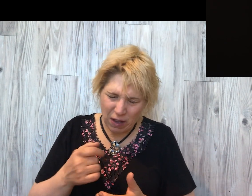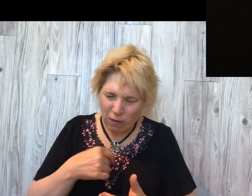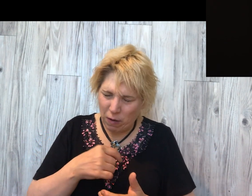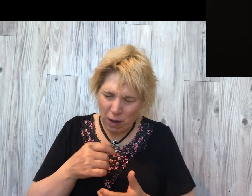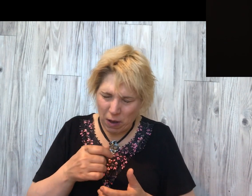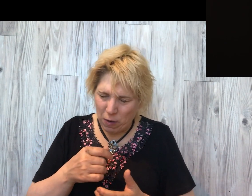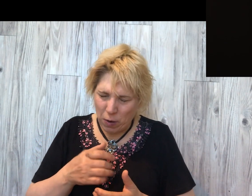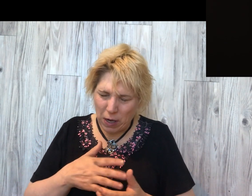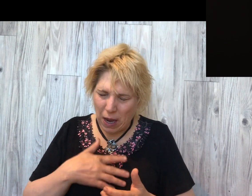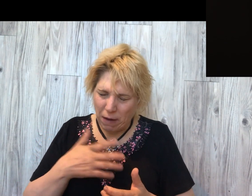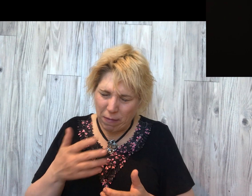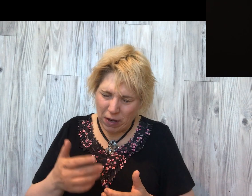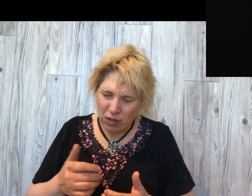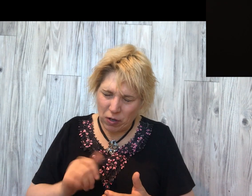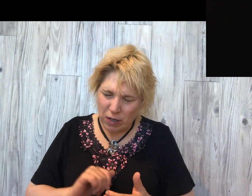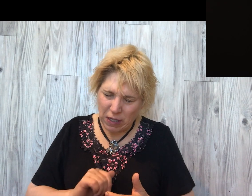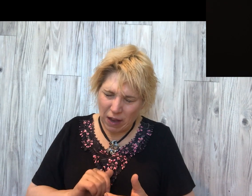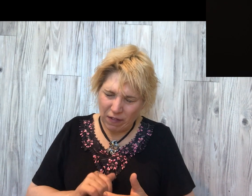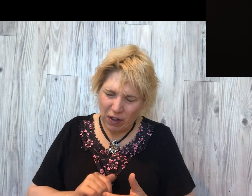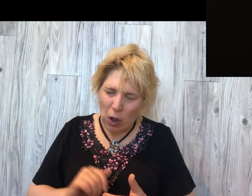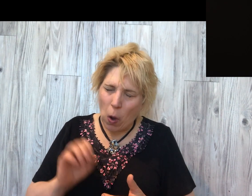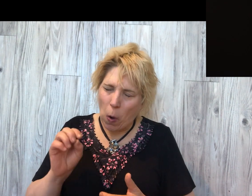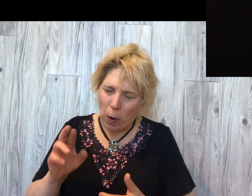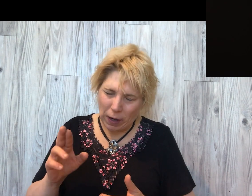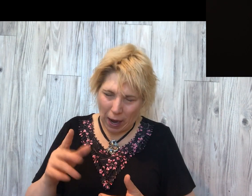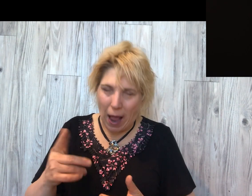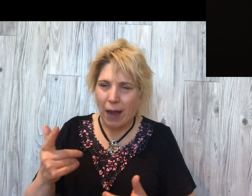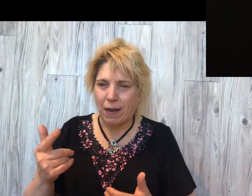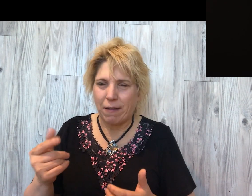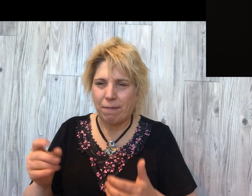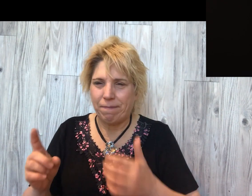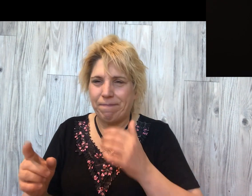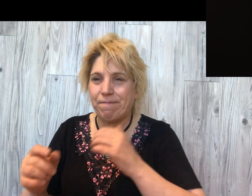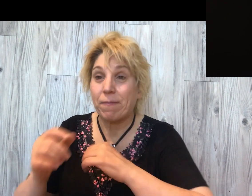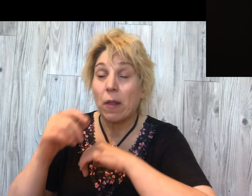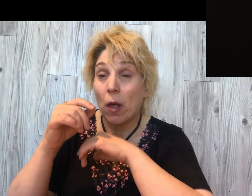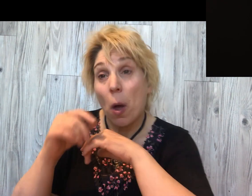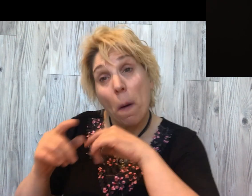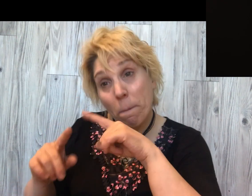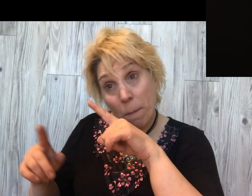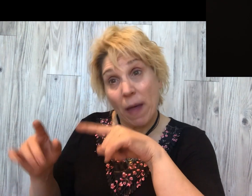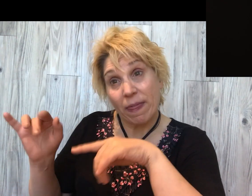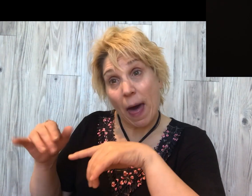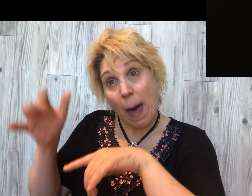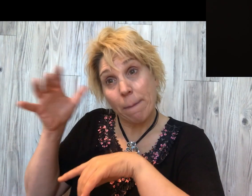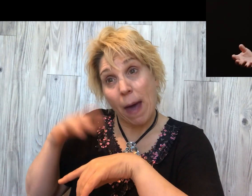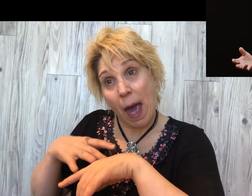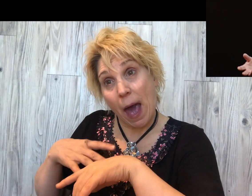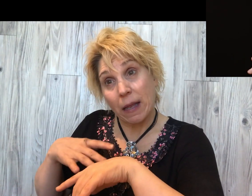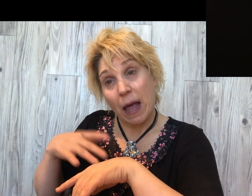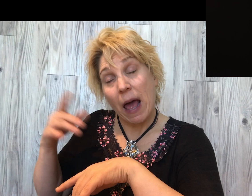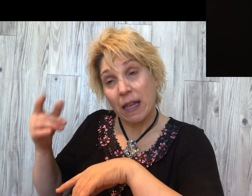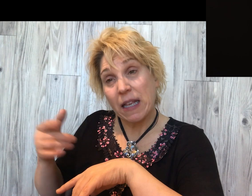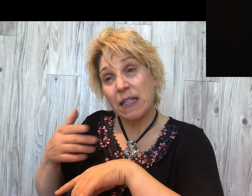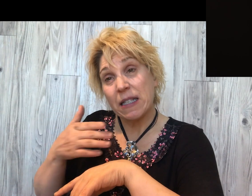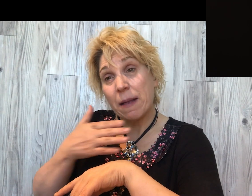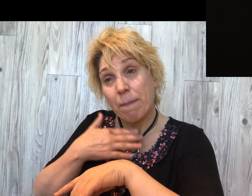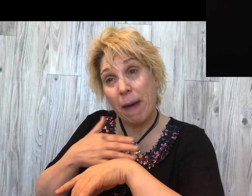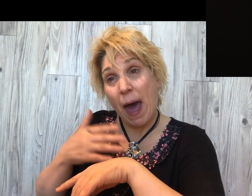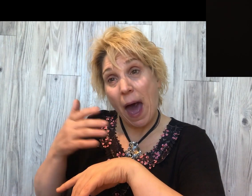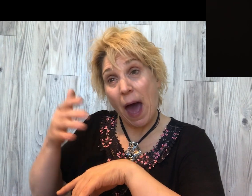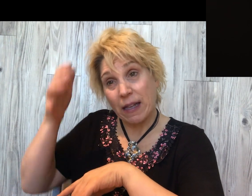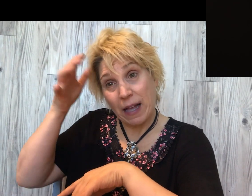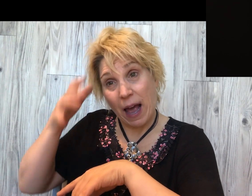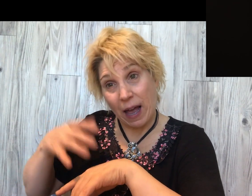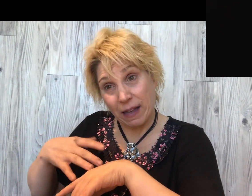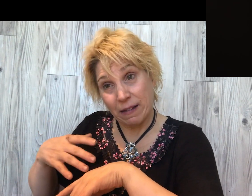think about it or admit it to ourselves or to God. But this guy did. And he's the bad guy in the story, but he